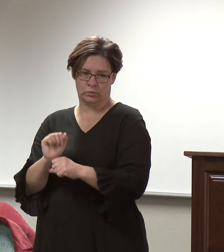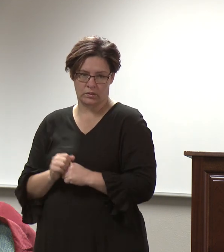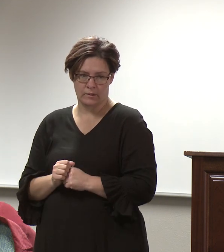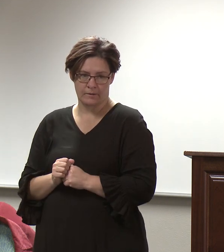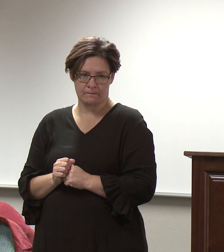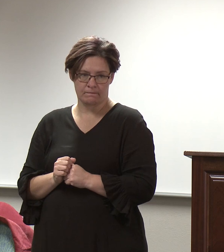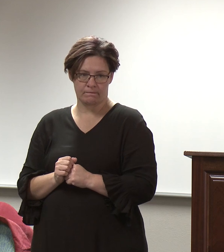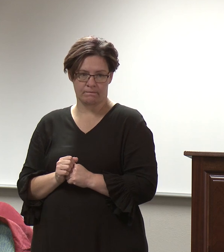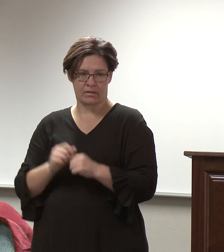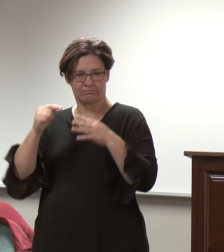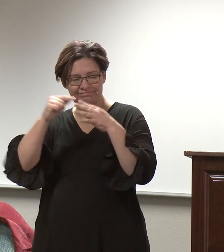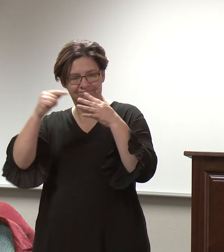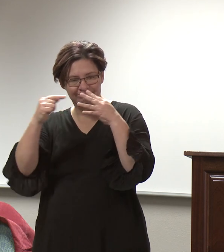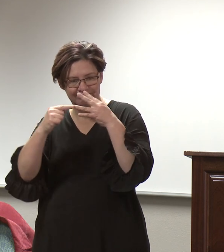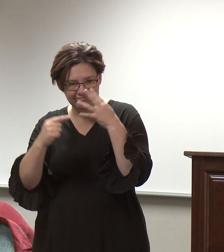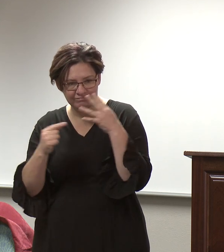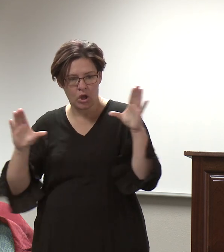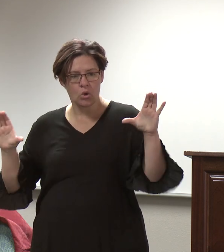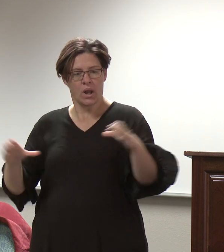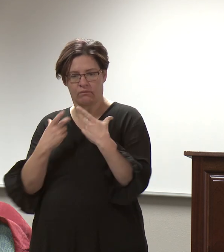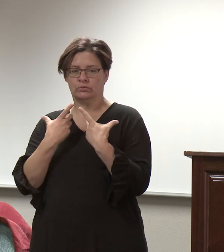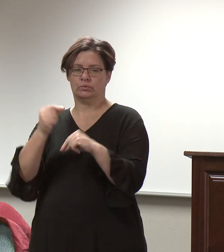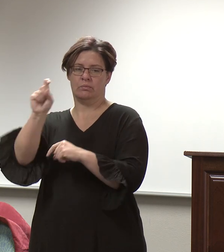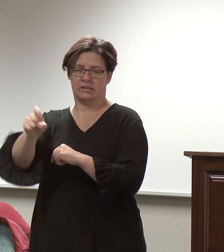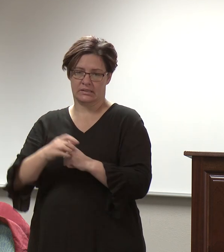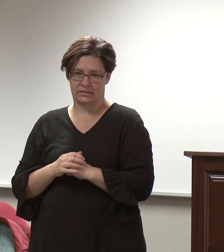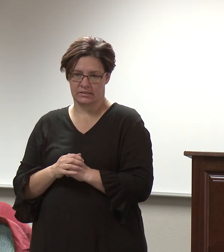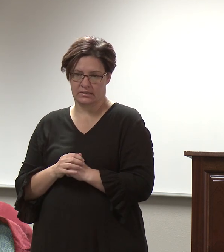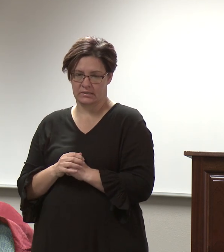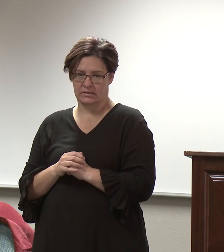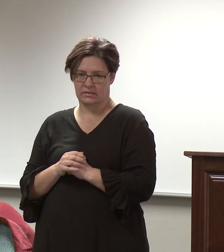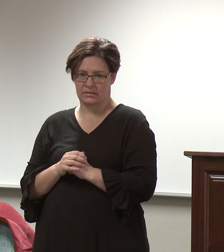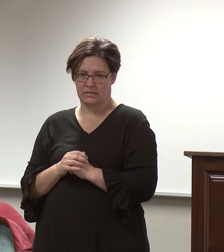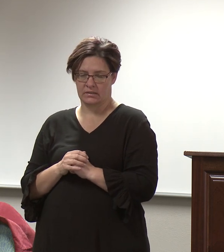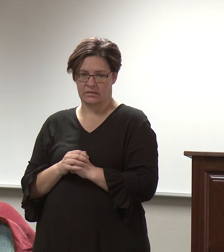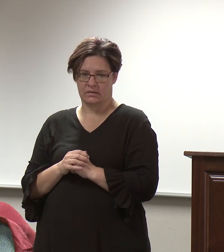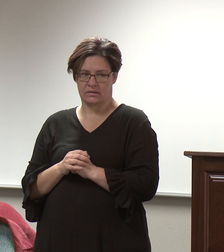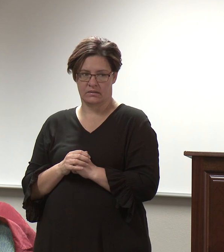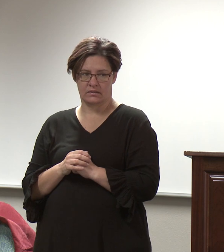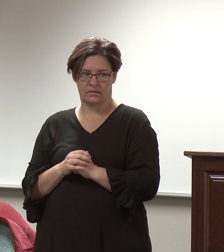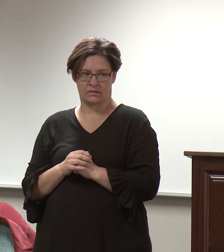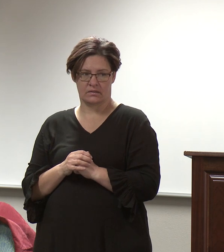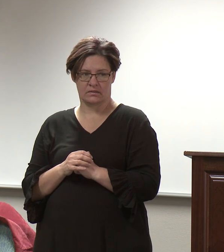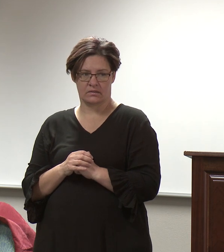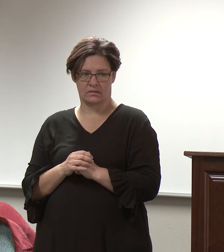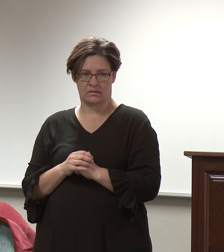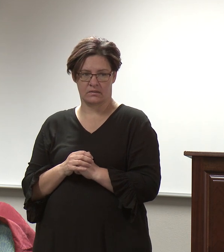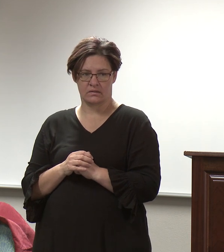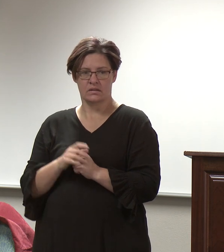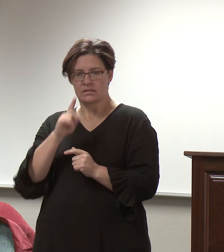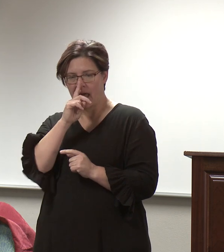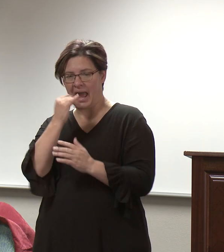so many things collectively, and this neoliberalism is taking us to such individual